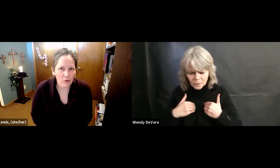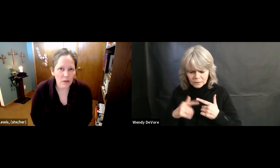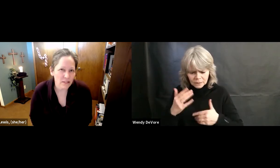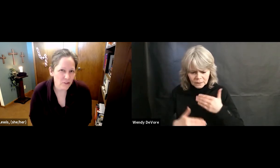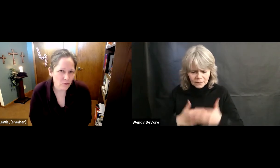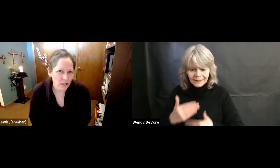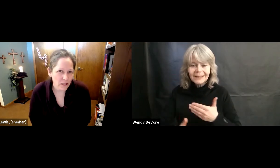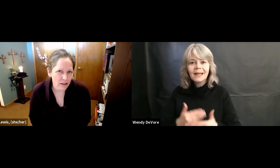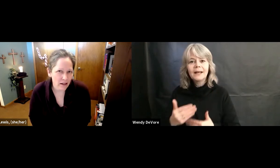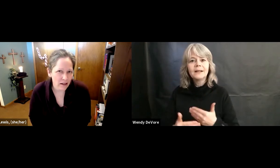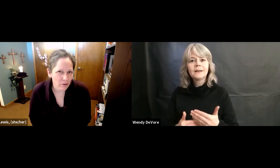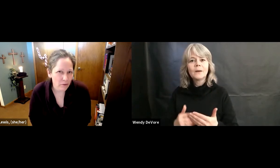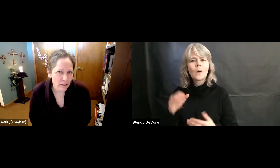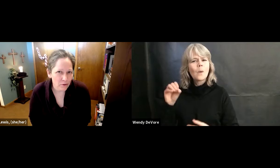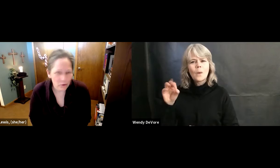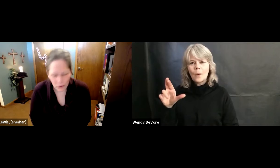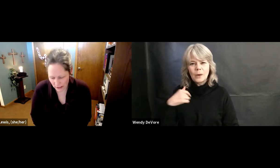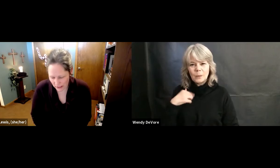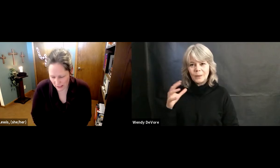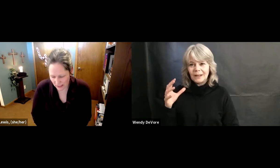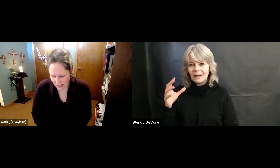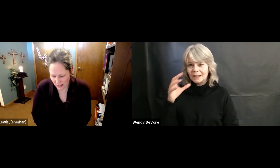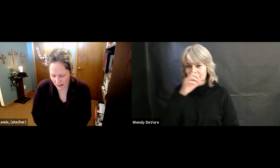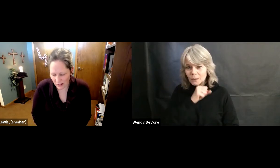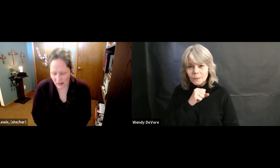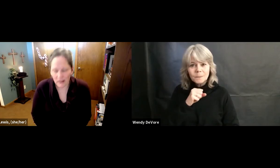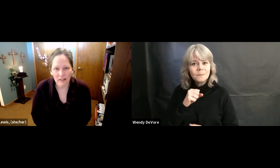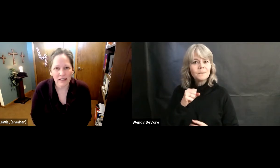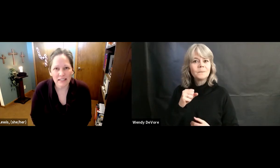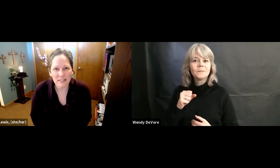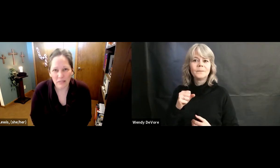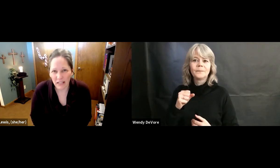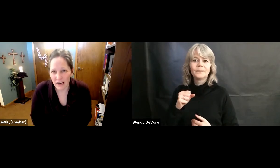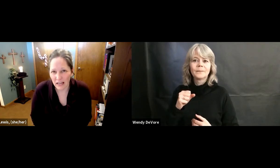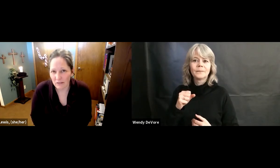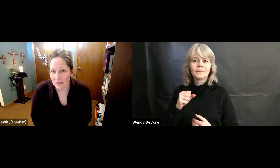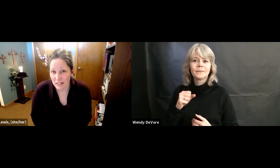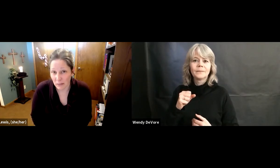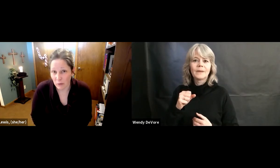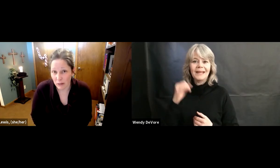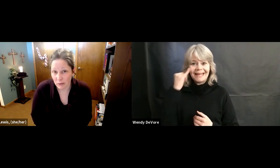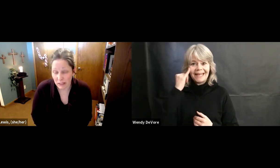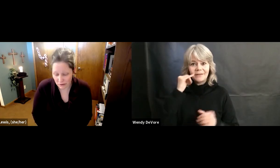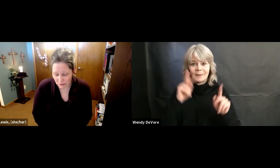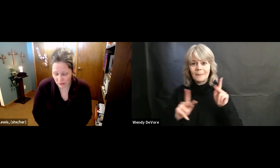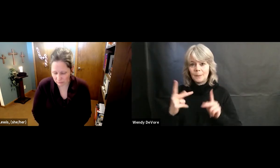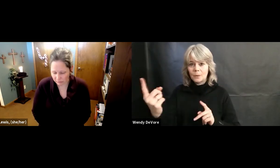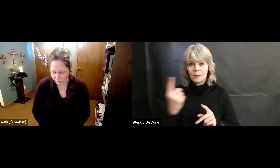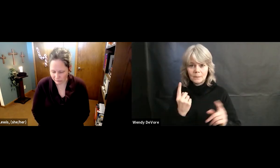Or are we assuming that everyone who joins us needs to behave the same way we